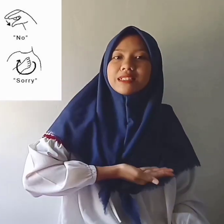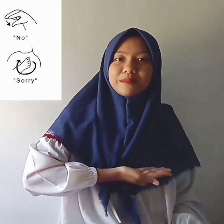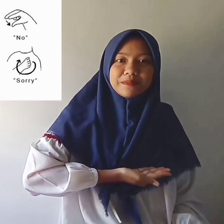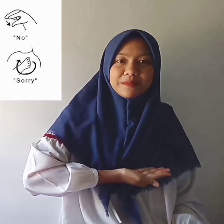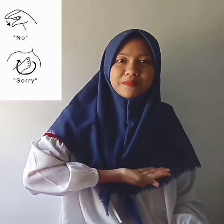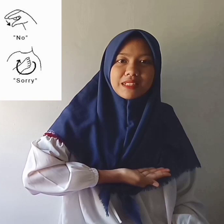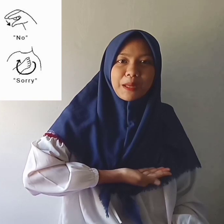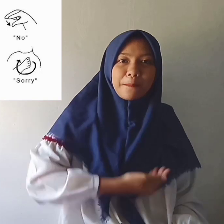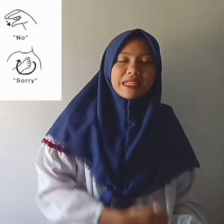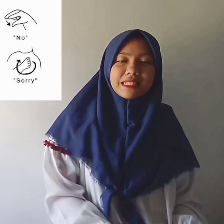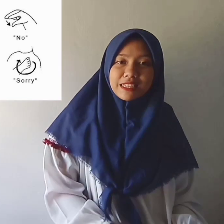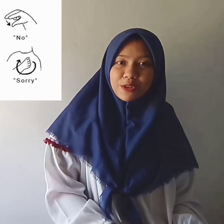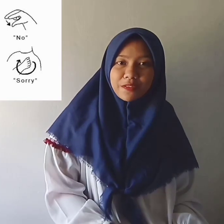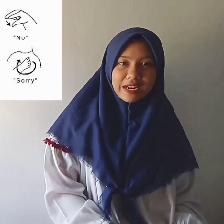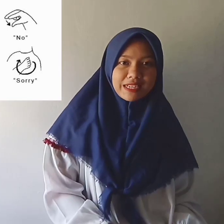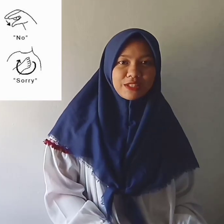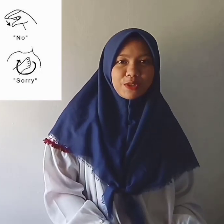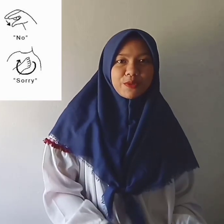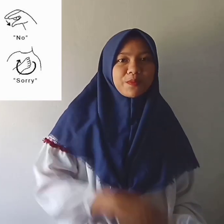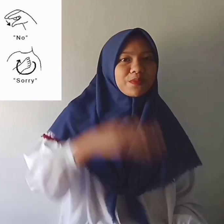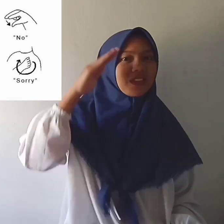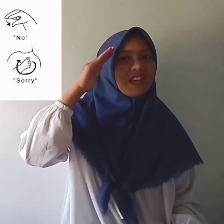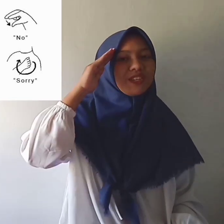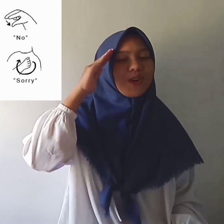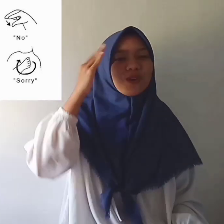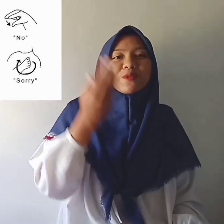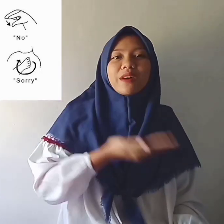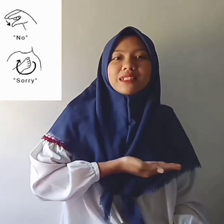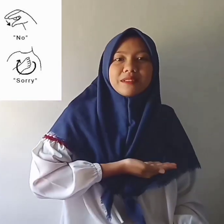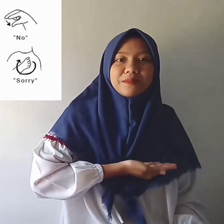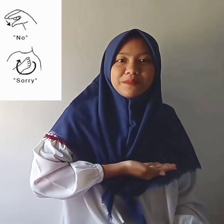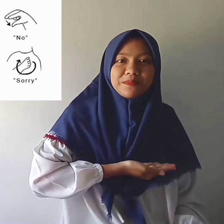welcome. Please say it to your friend next to you. You're welcome.